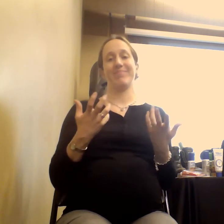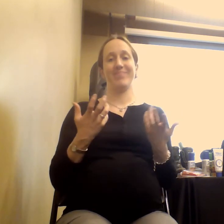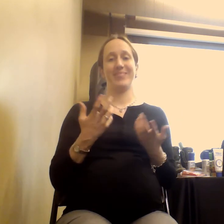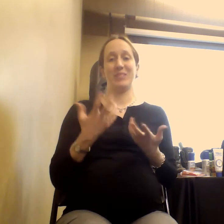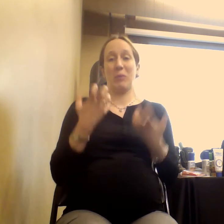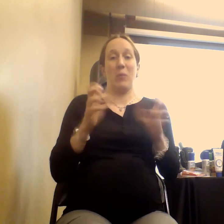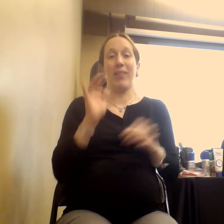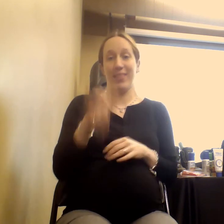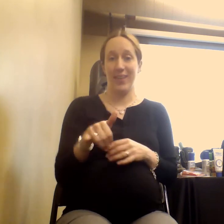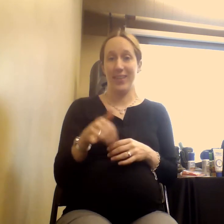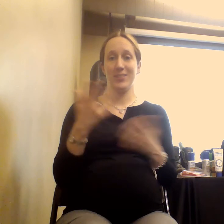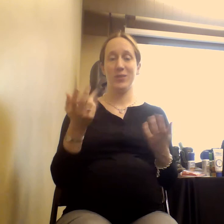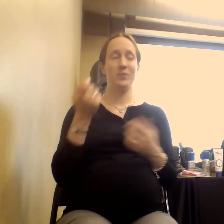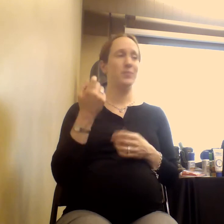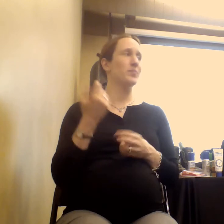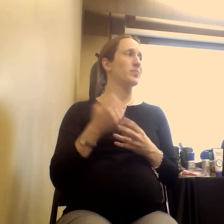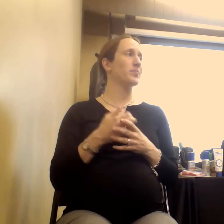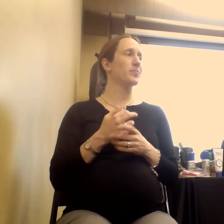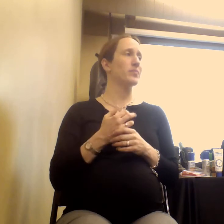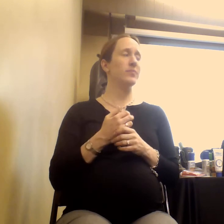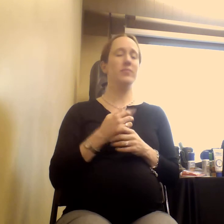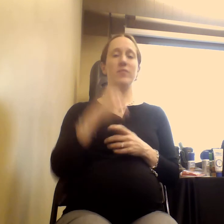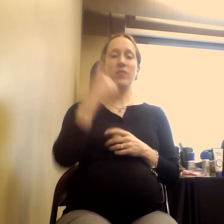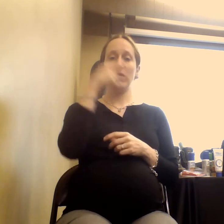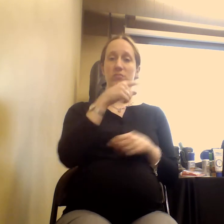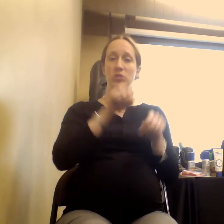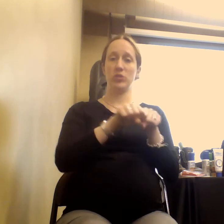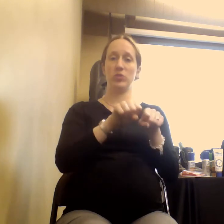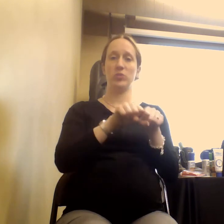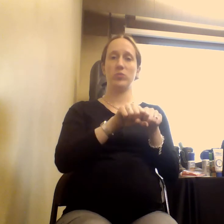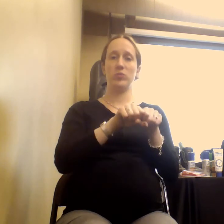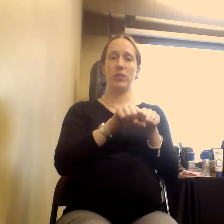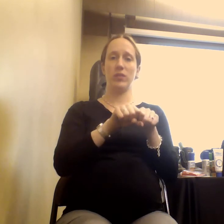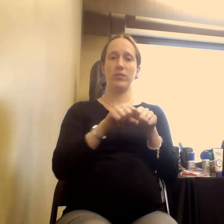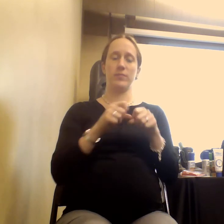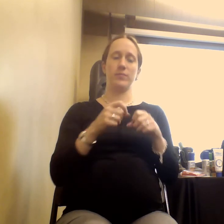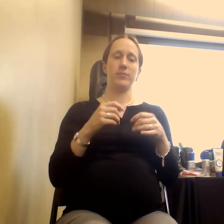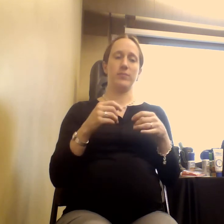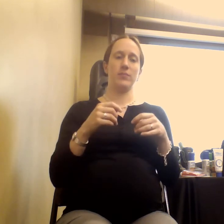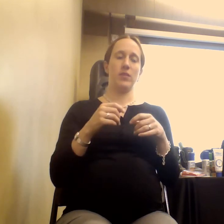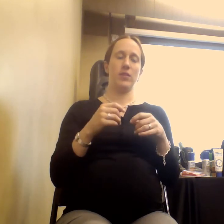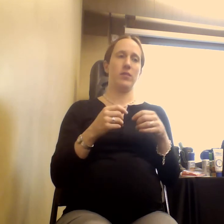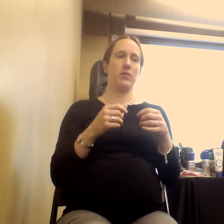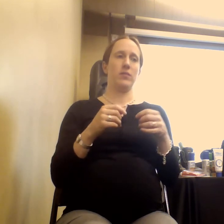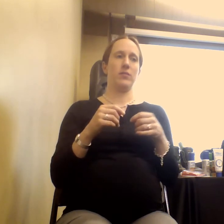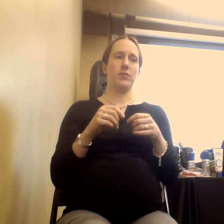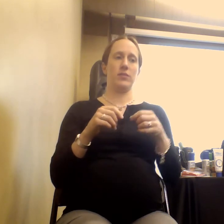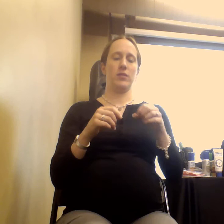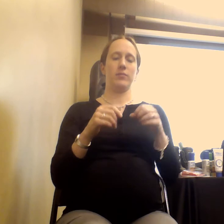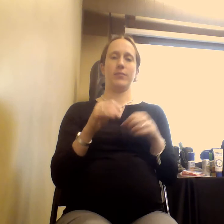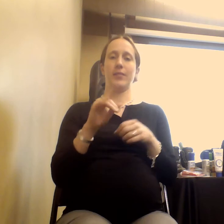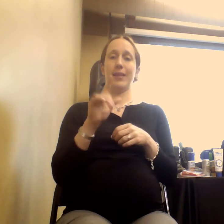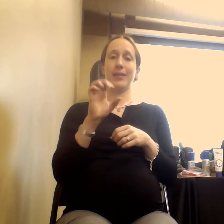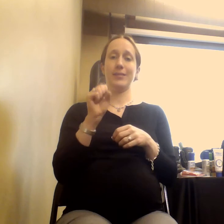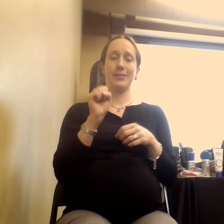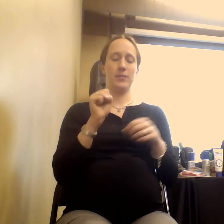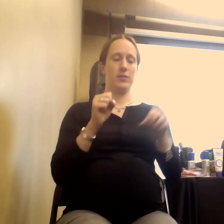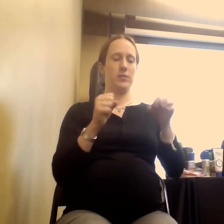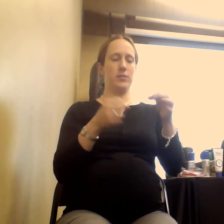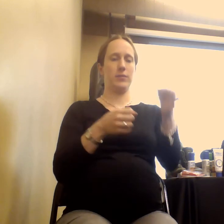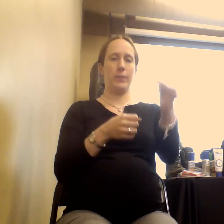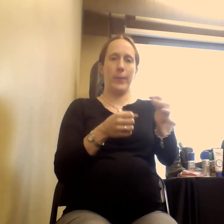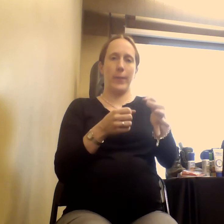the eyelet loops. It's just material. It's not metal, okay? That's another thing to consider. Those are the things you're paying for